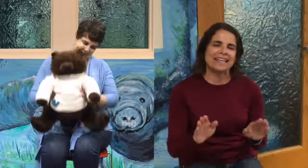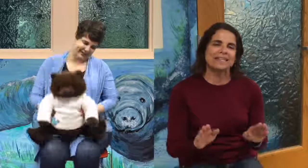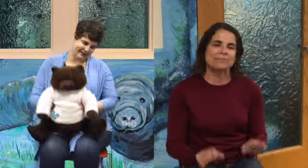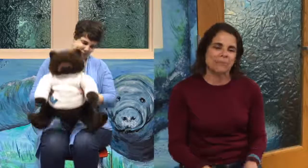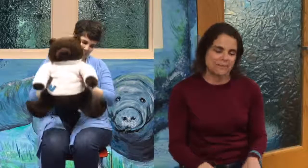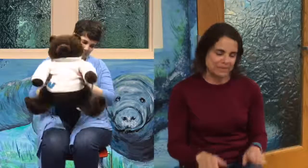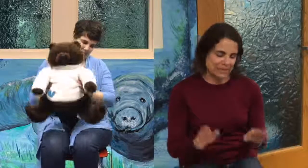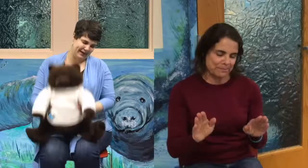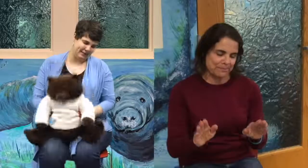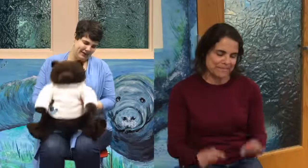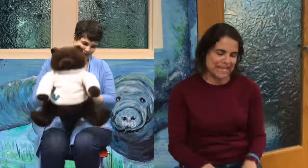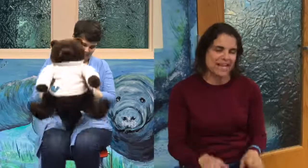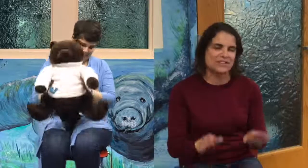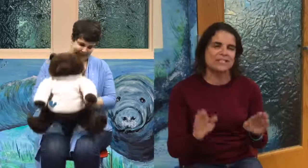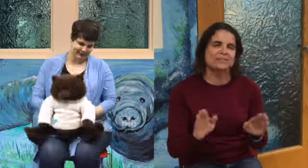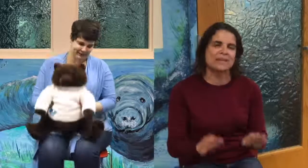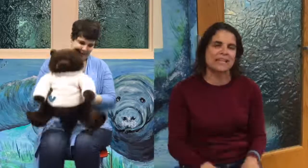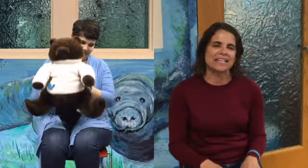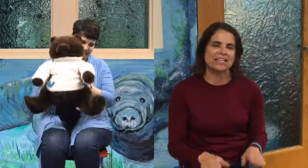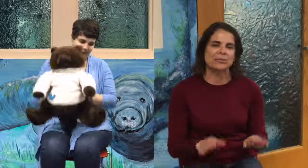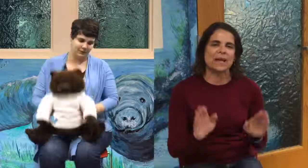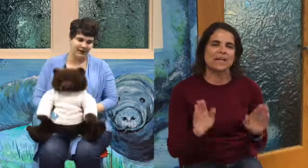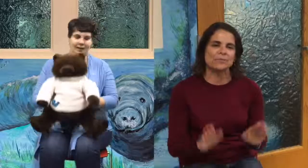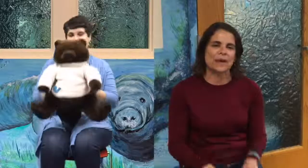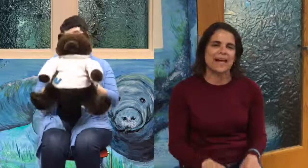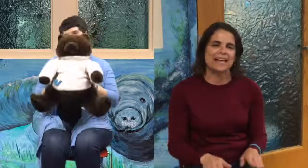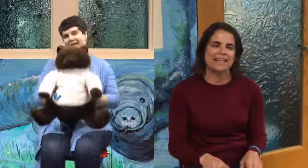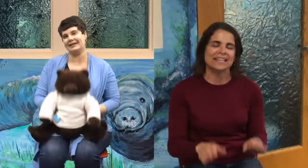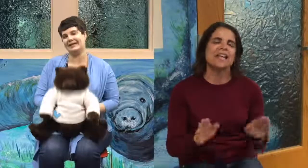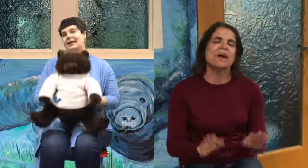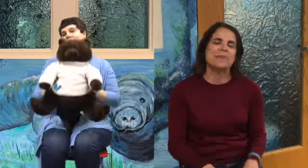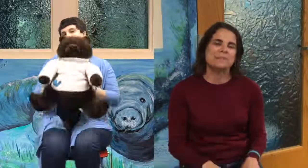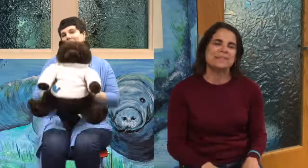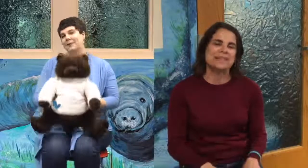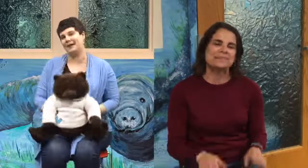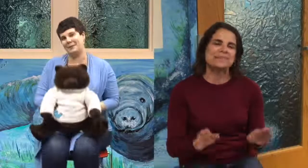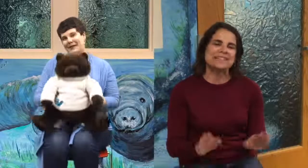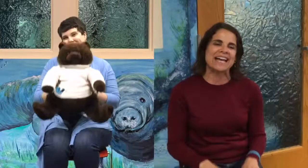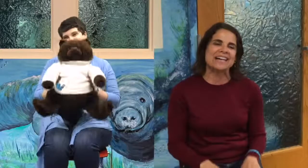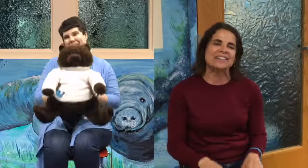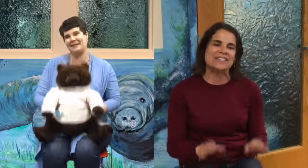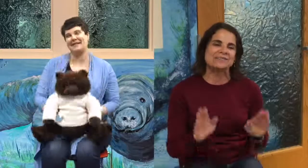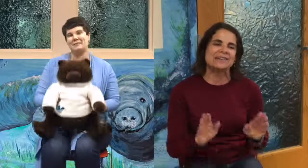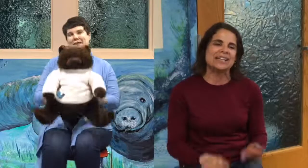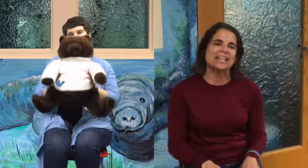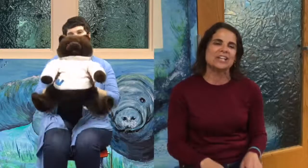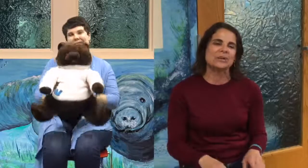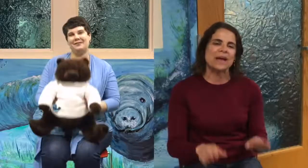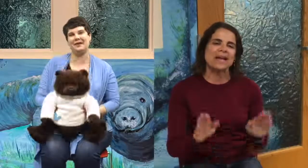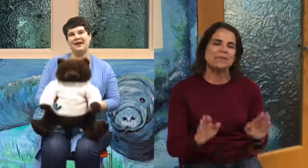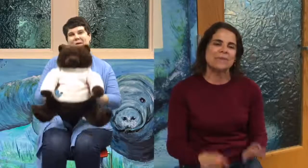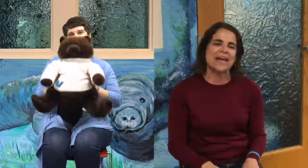wagon. Bumping up and down in my little red wagon. Bumping up and down in my little red